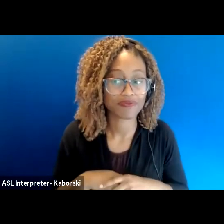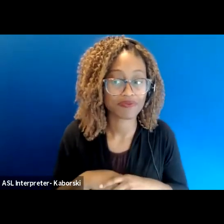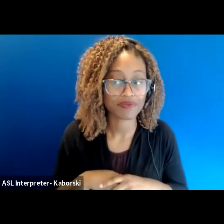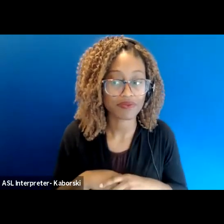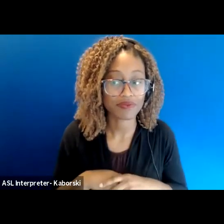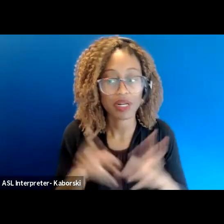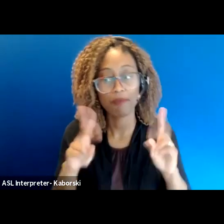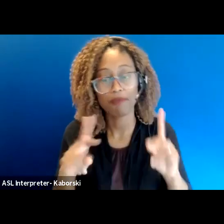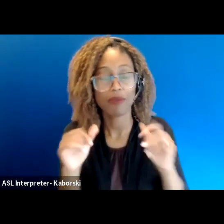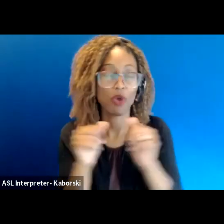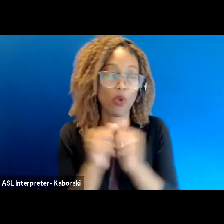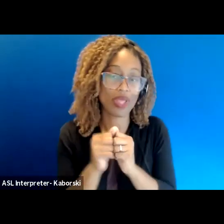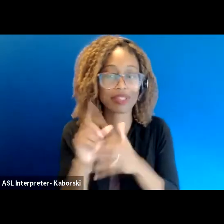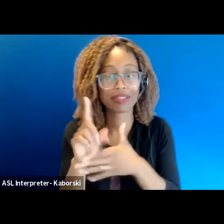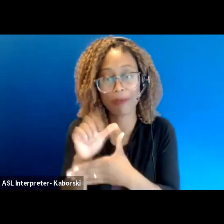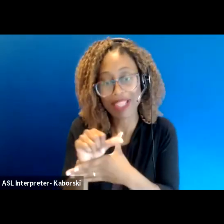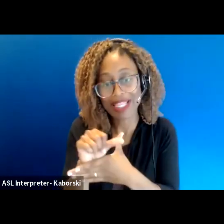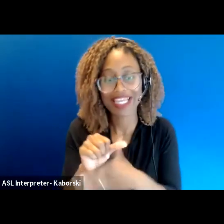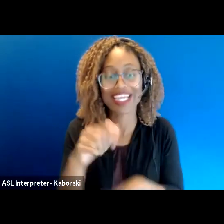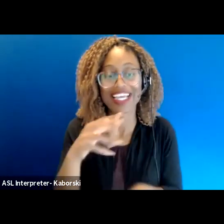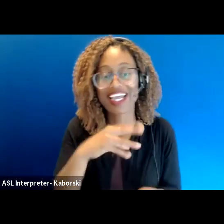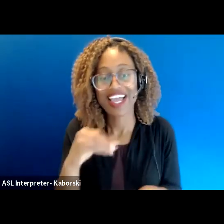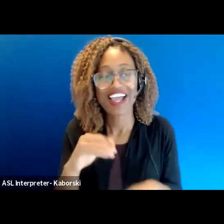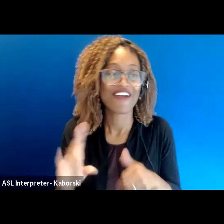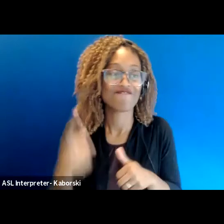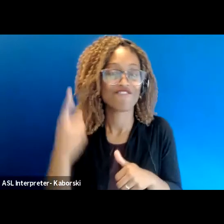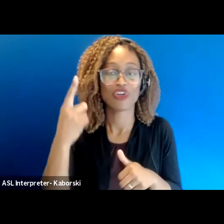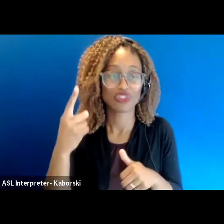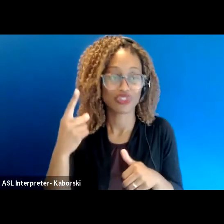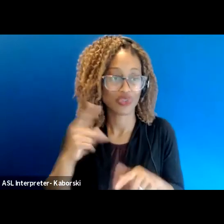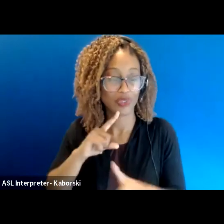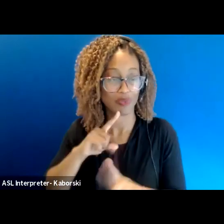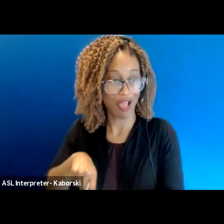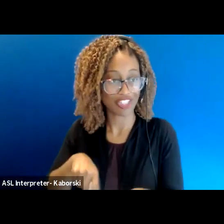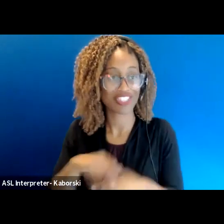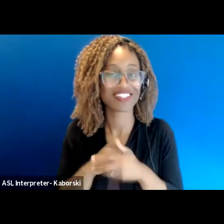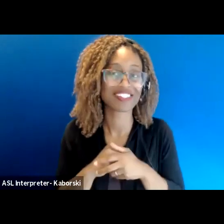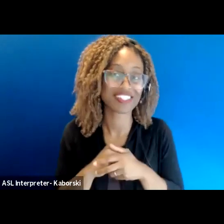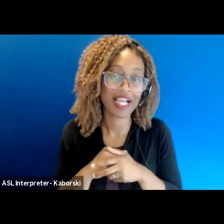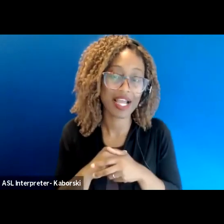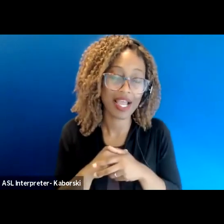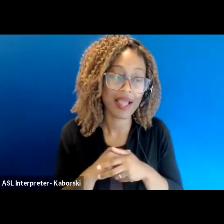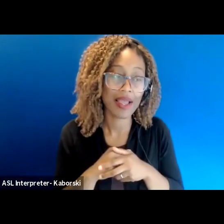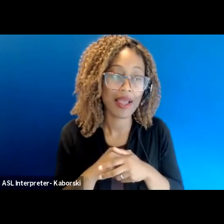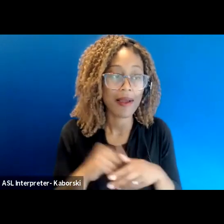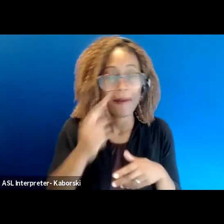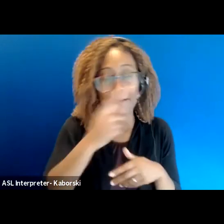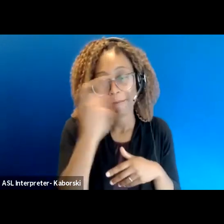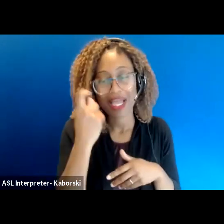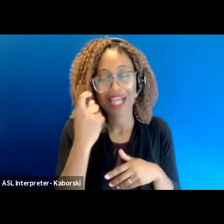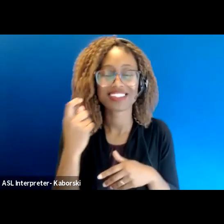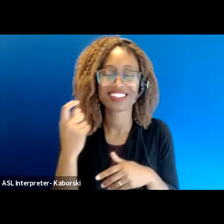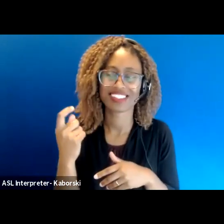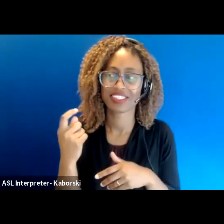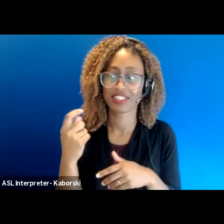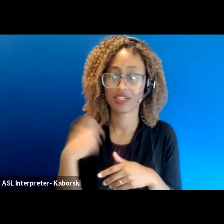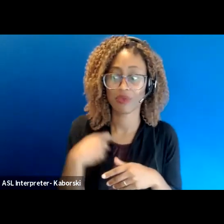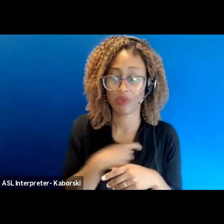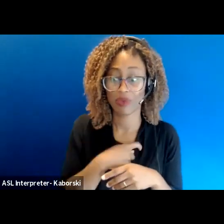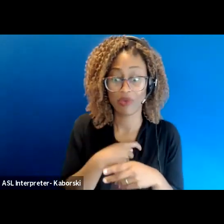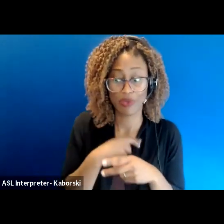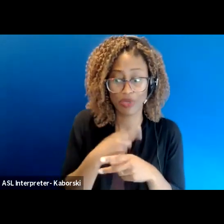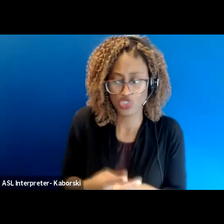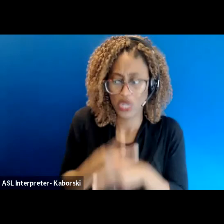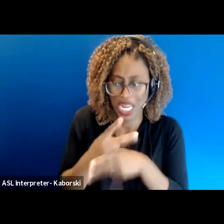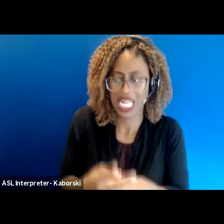with disabilities and first responders, how they were being treated, how we were being treated rather,